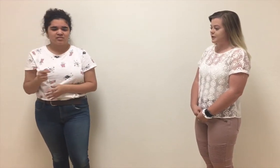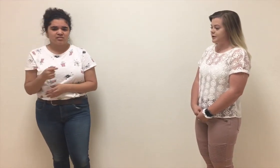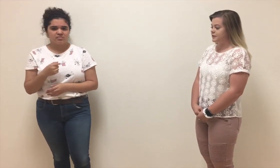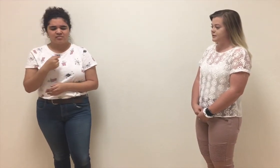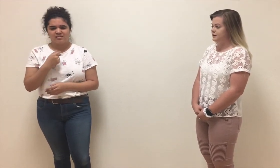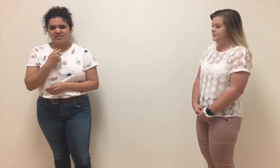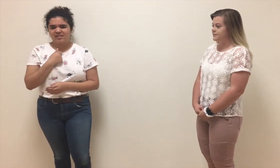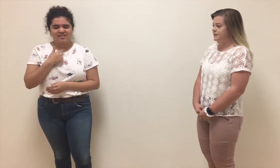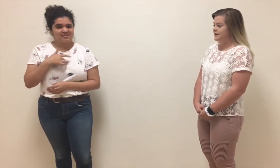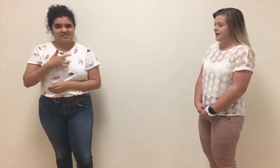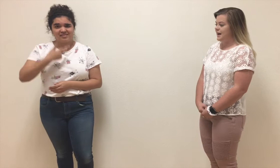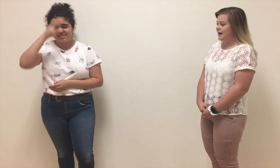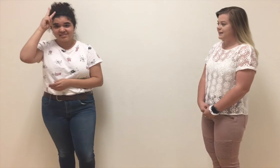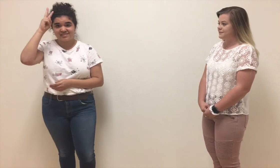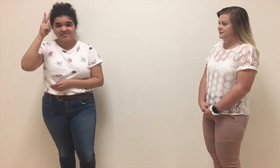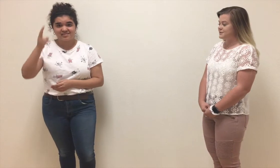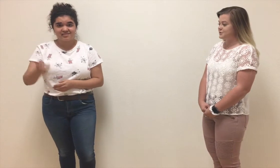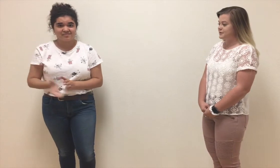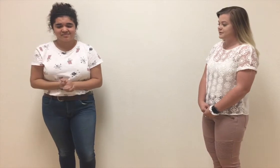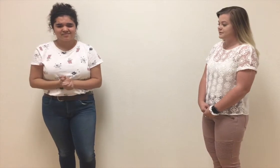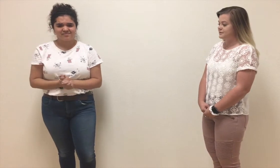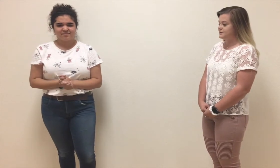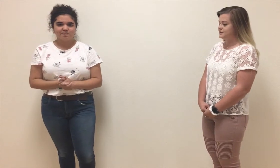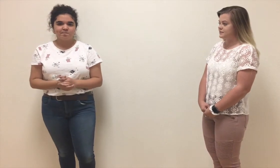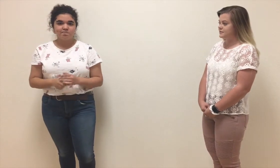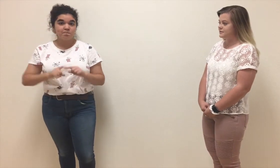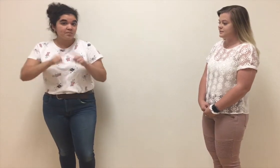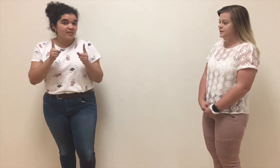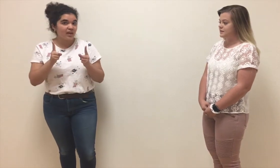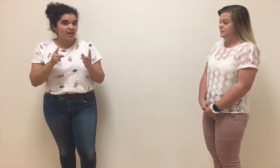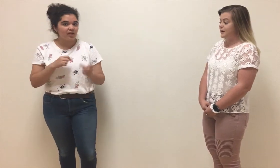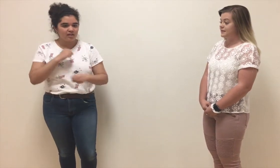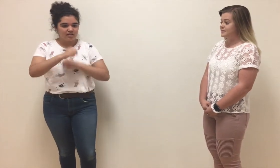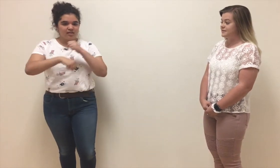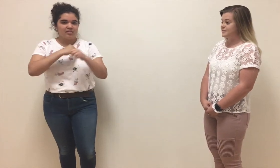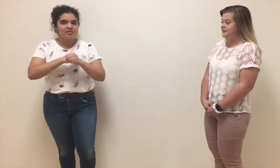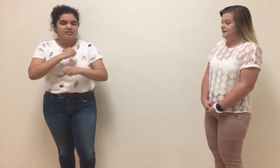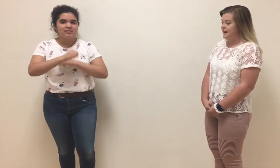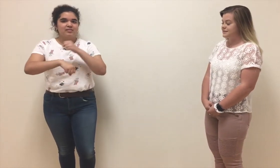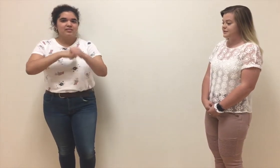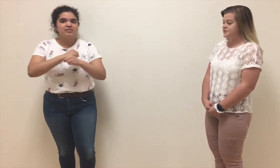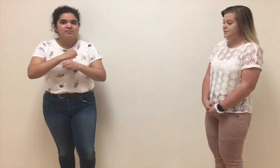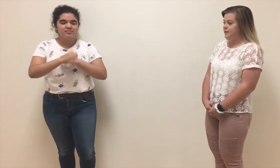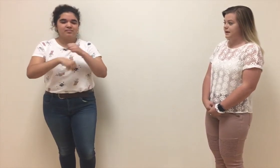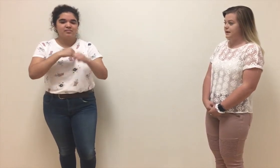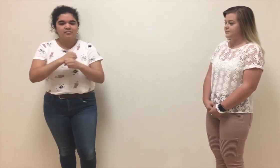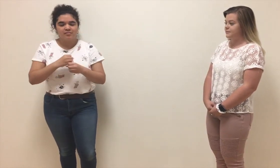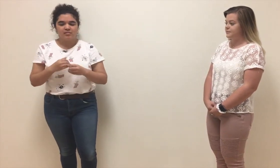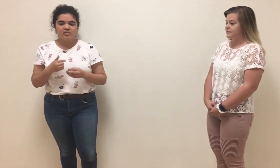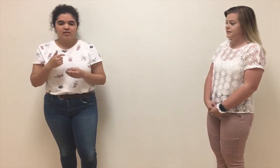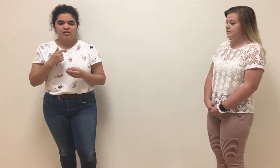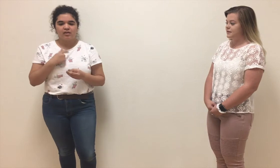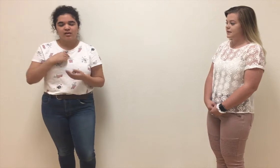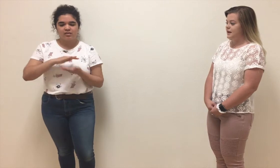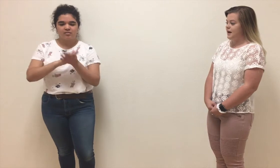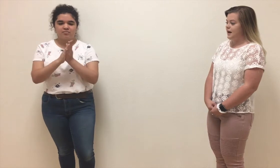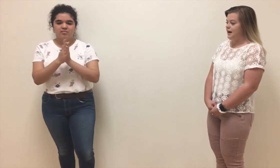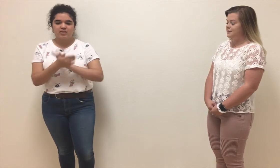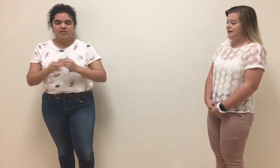smarter. I feel stupid. But as the years went by, I